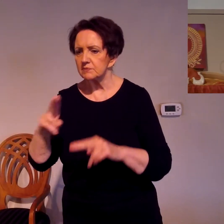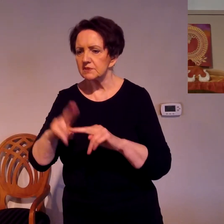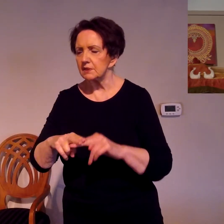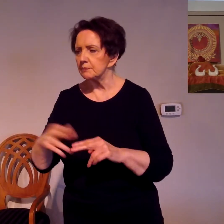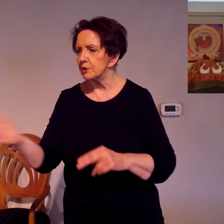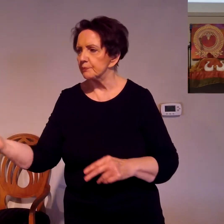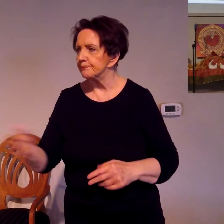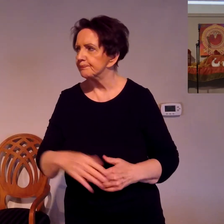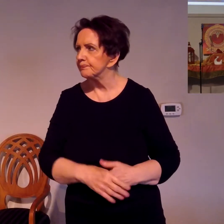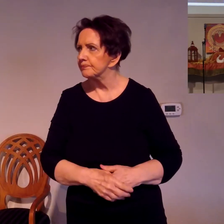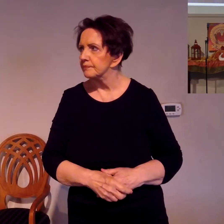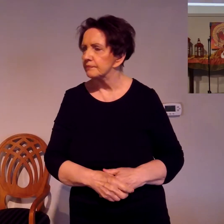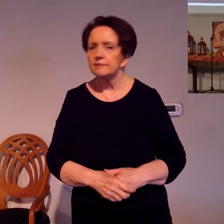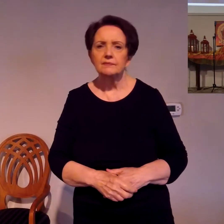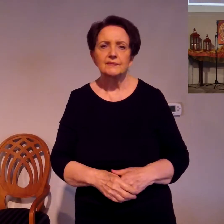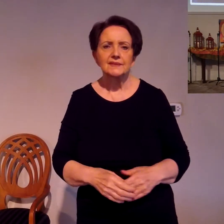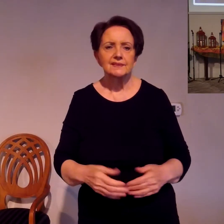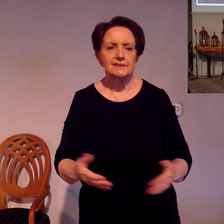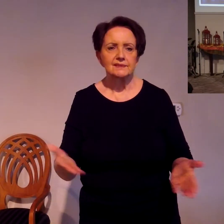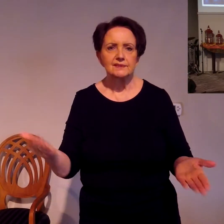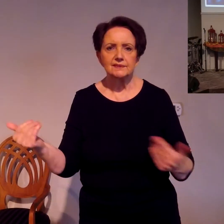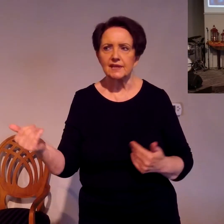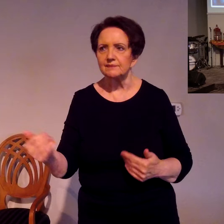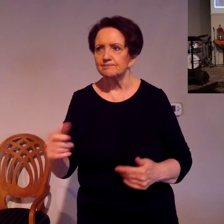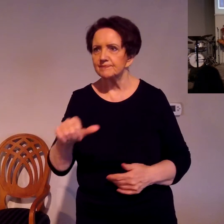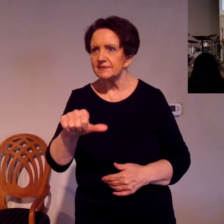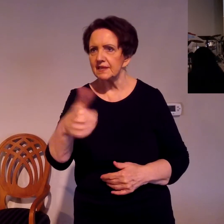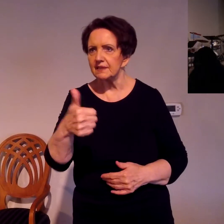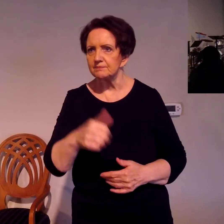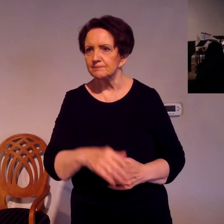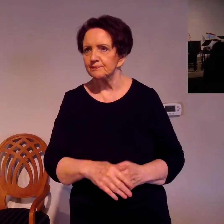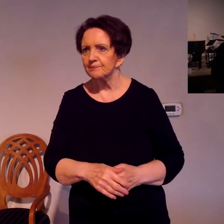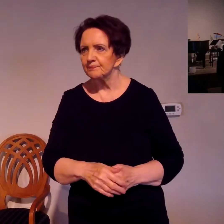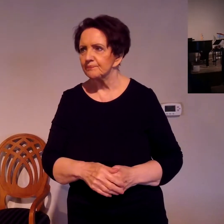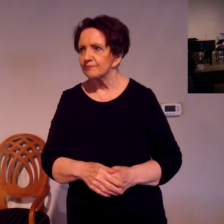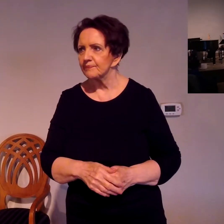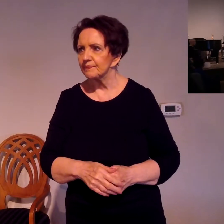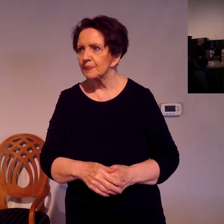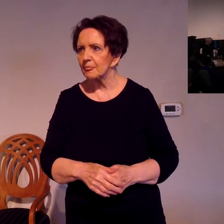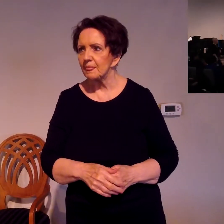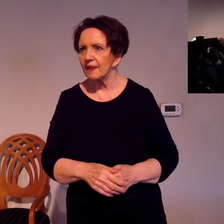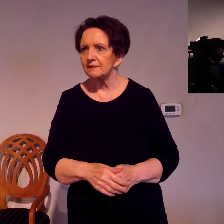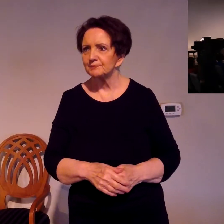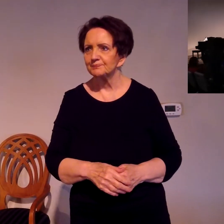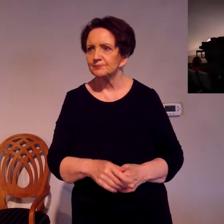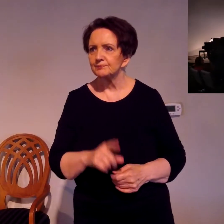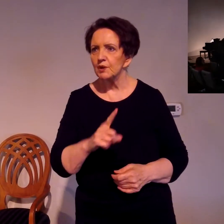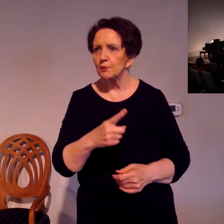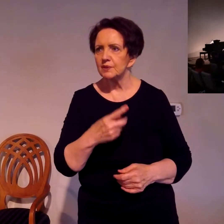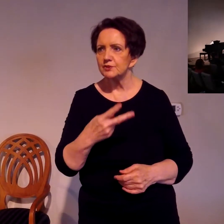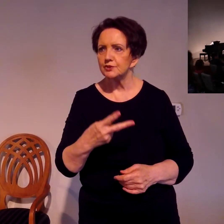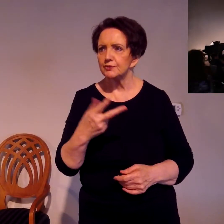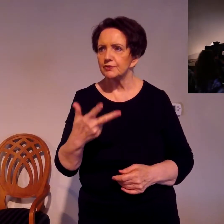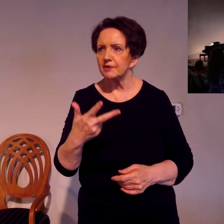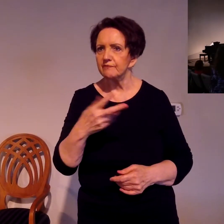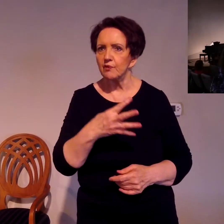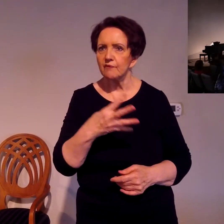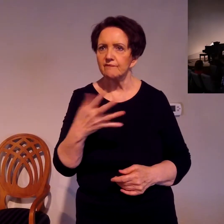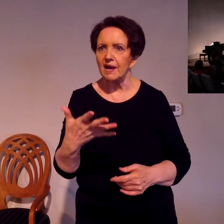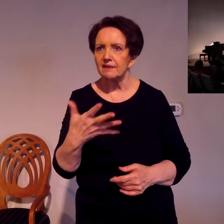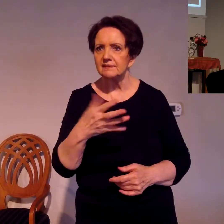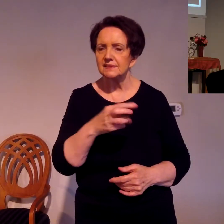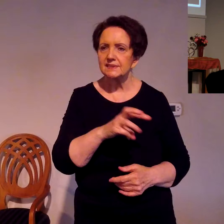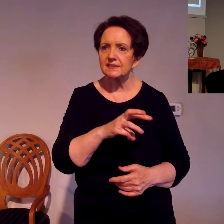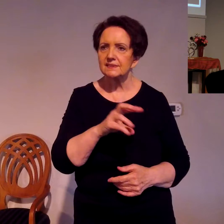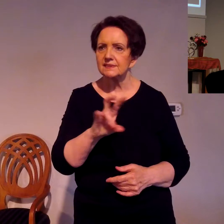me? Ready? Go. 10. First 10. 1, 2, 3, 4, 5, 6, 7, 8.